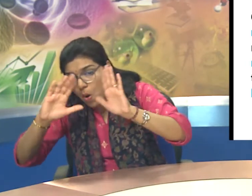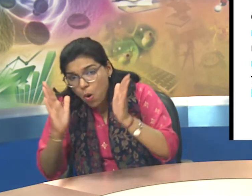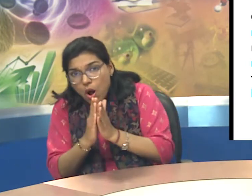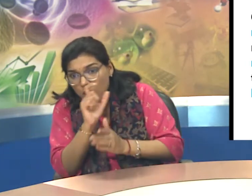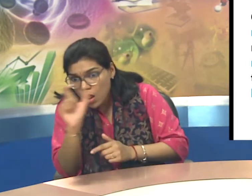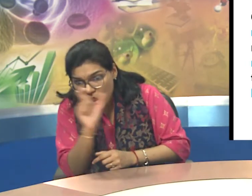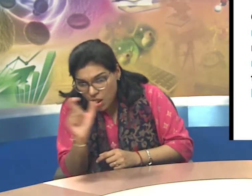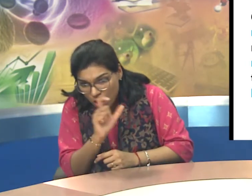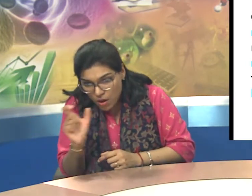written language.